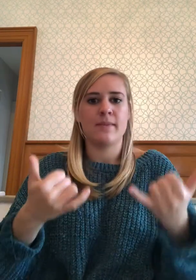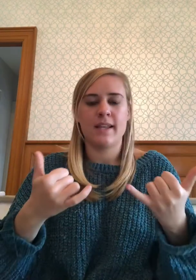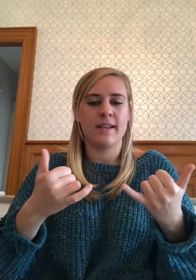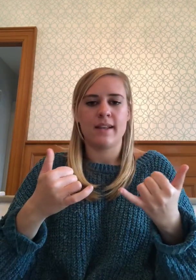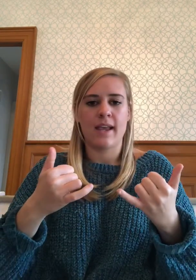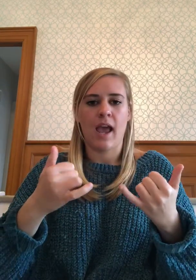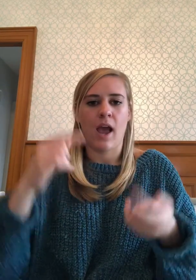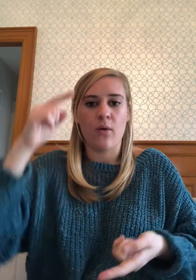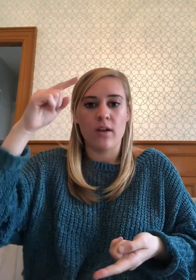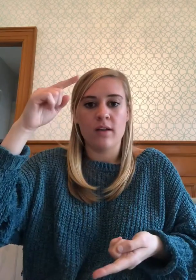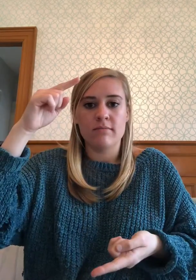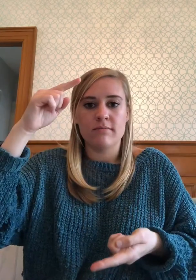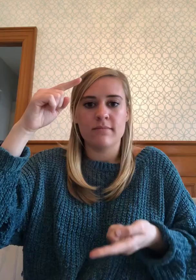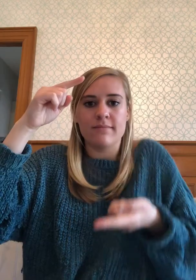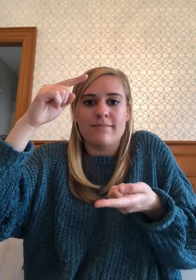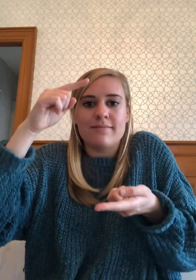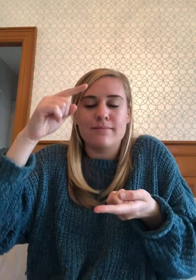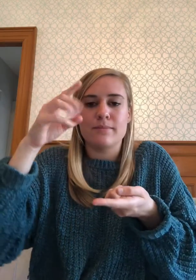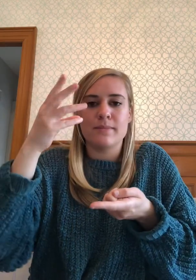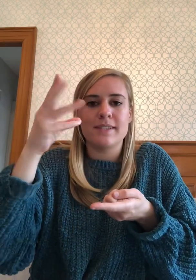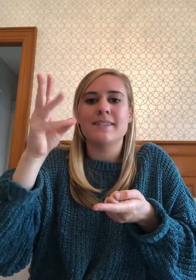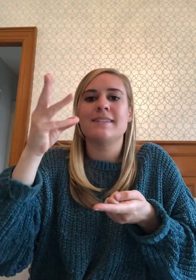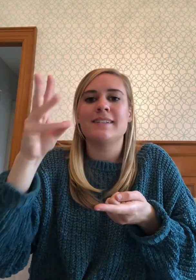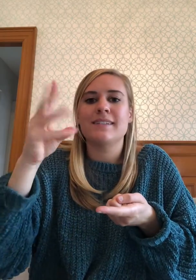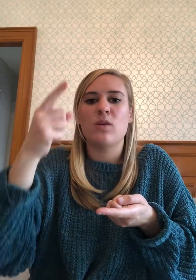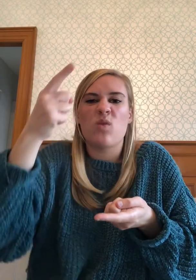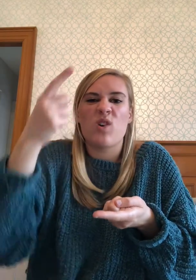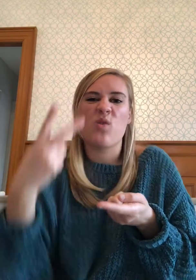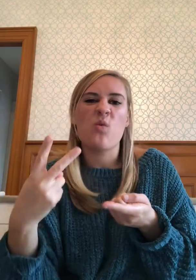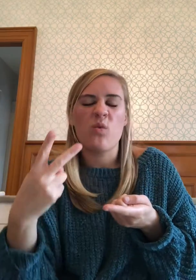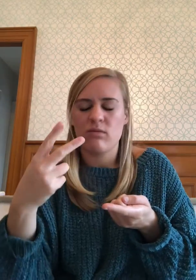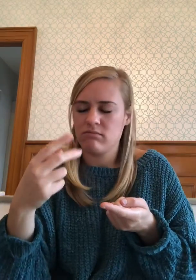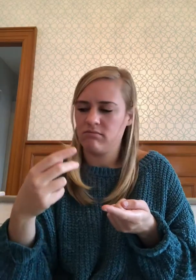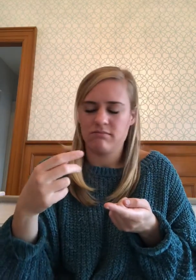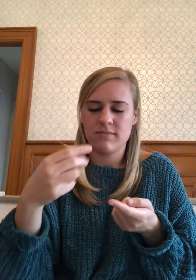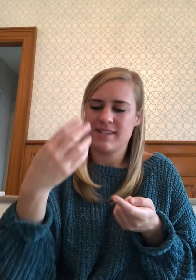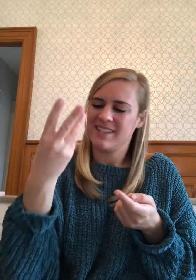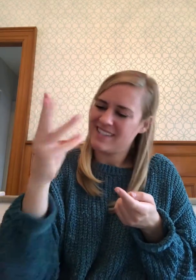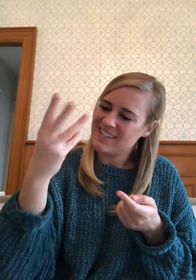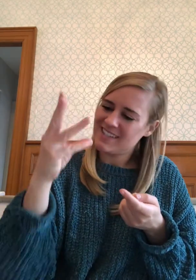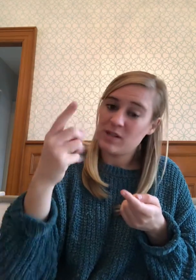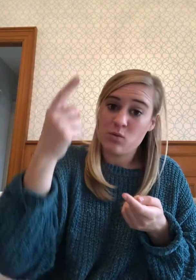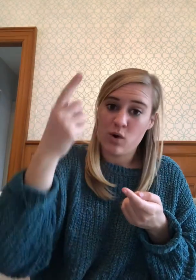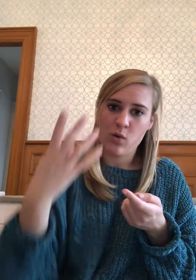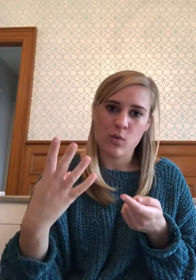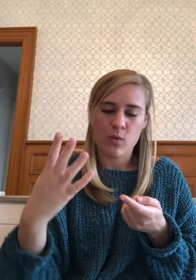16.25 feet in the ground. It really doesn't make any real difference. You